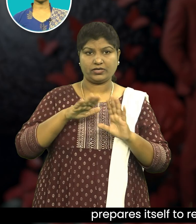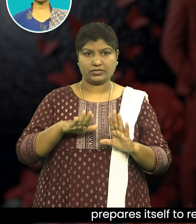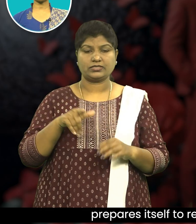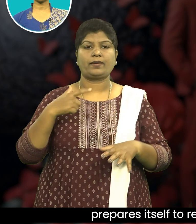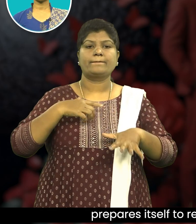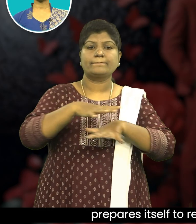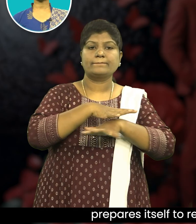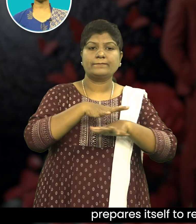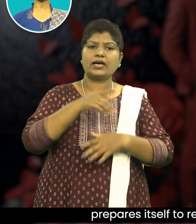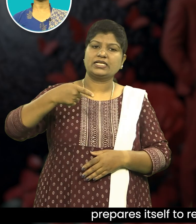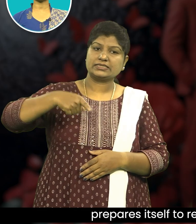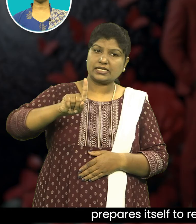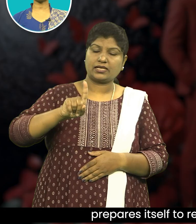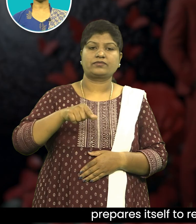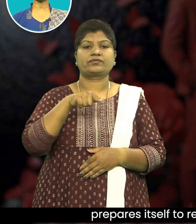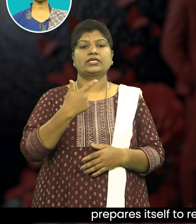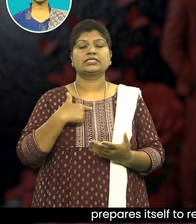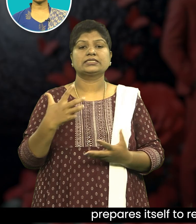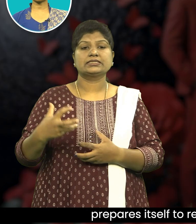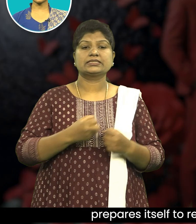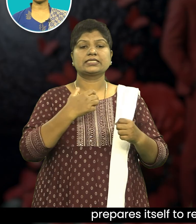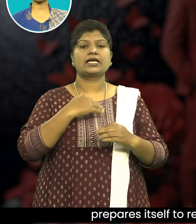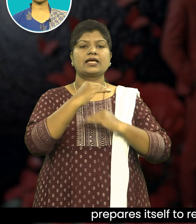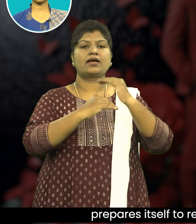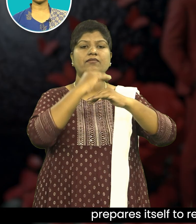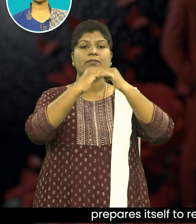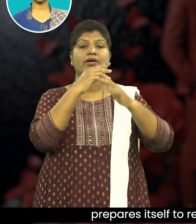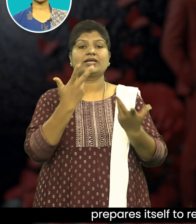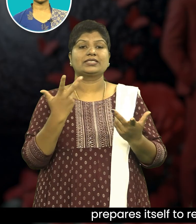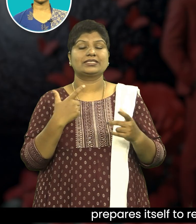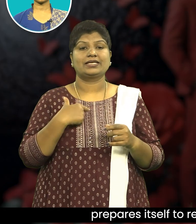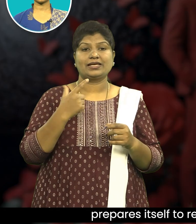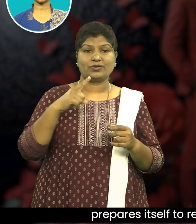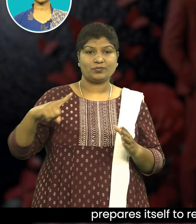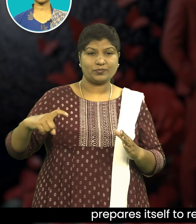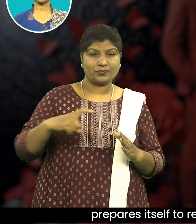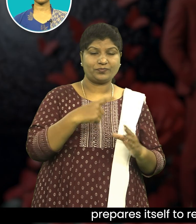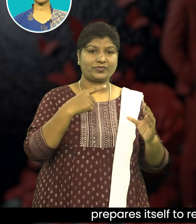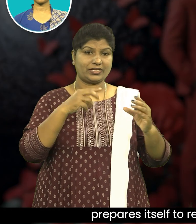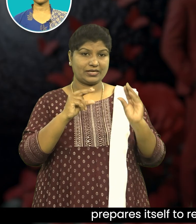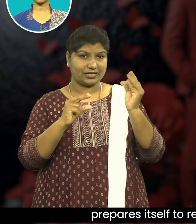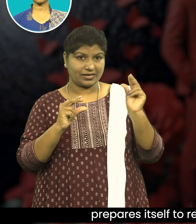prepares itself to receive the developing fertilized eggs.